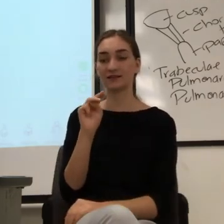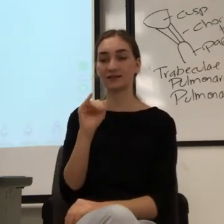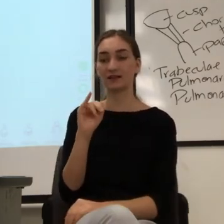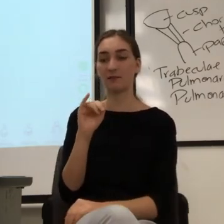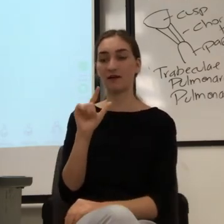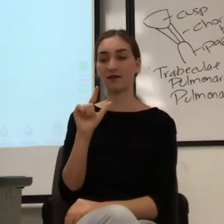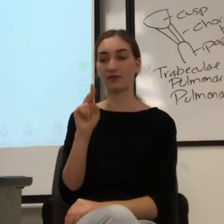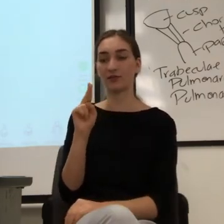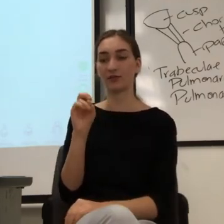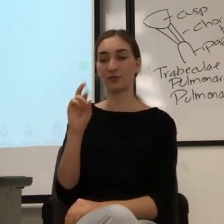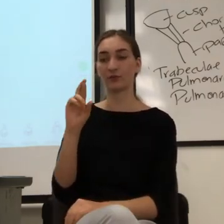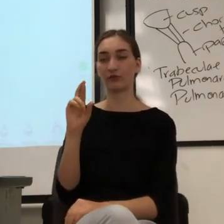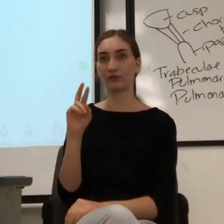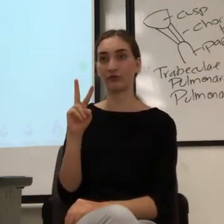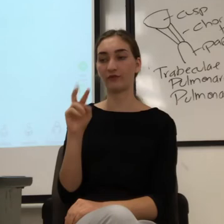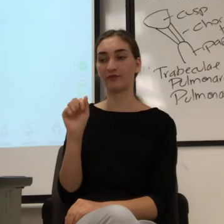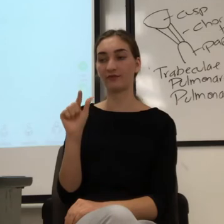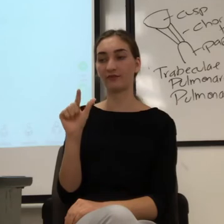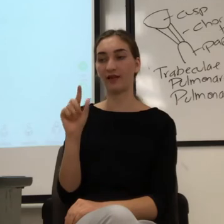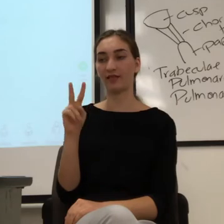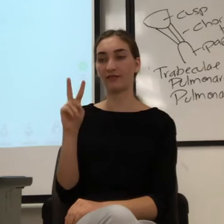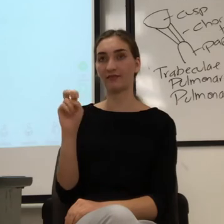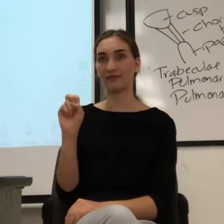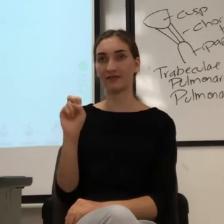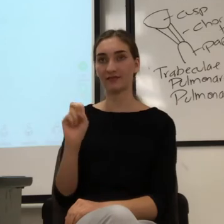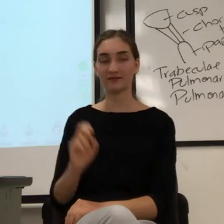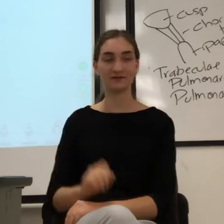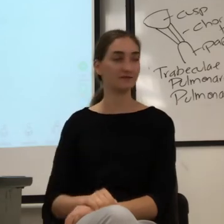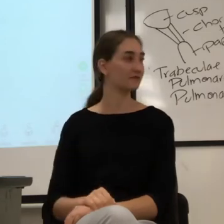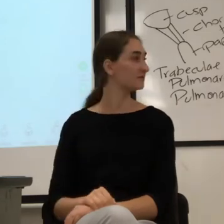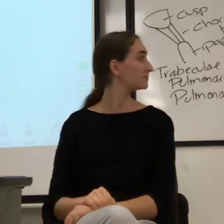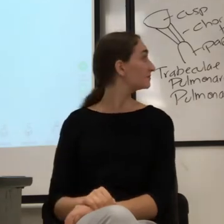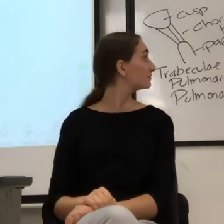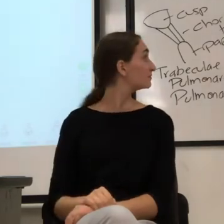semilunar valve.